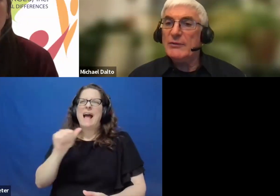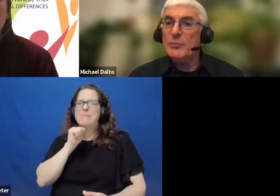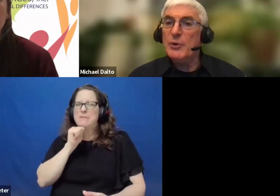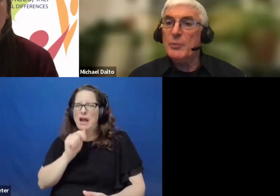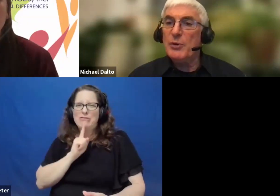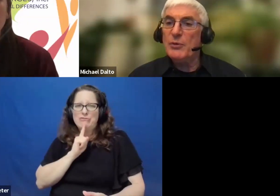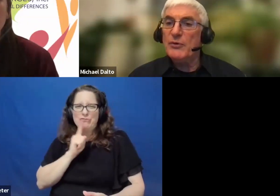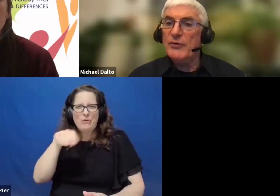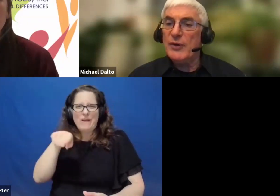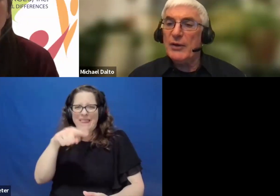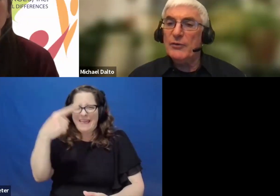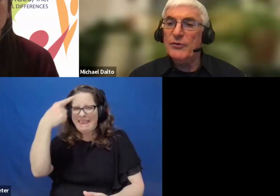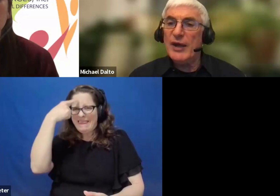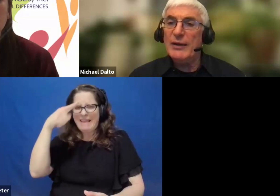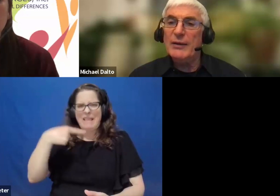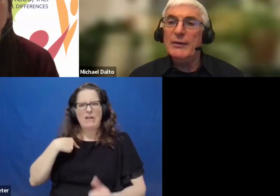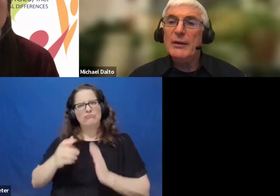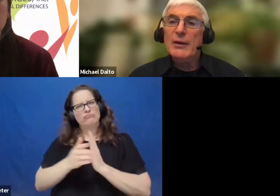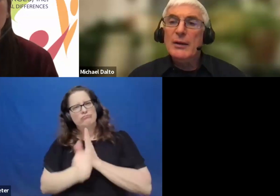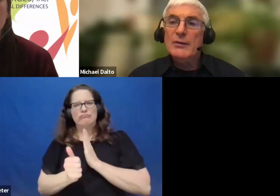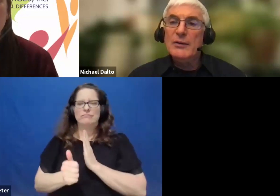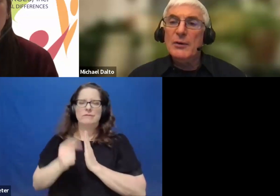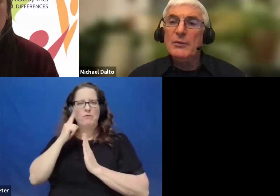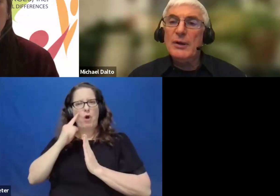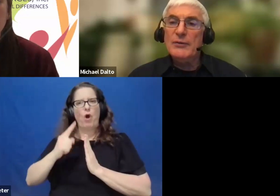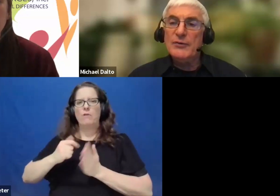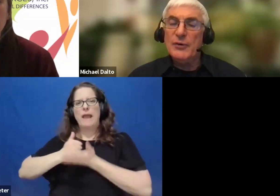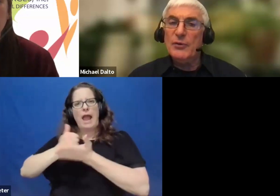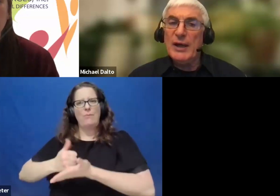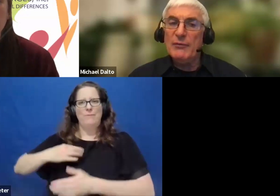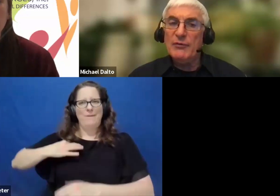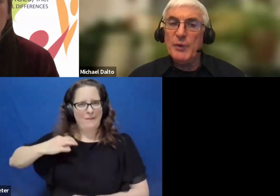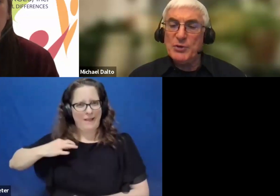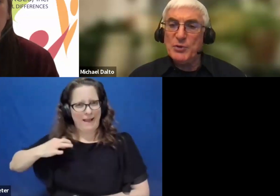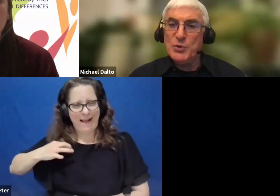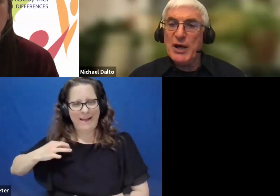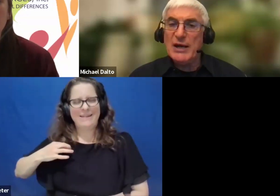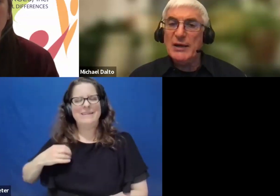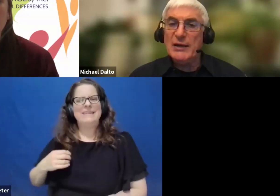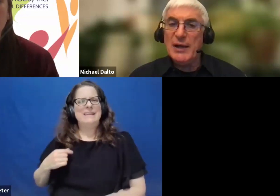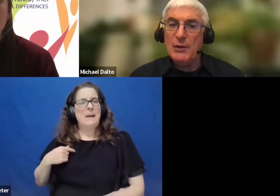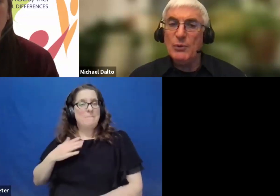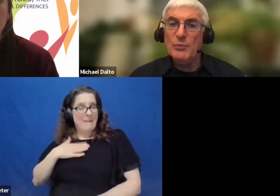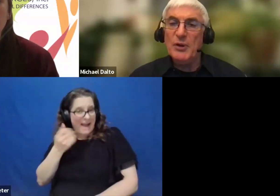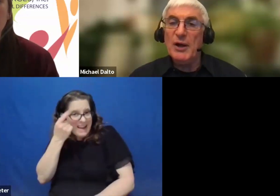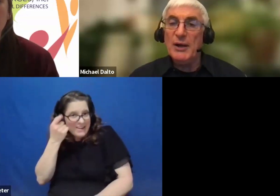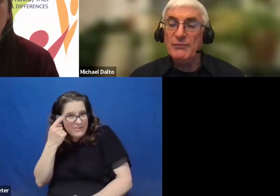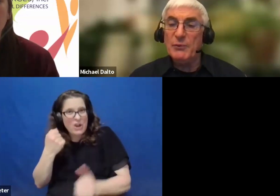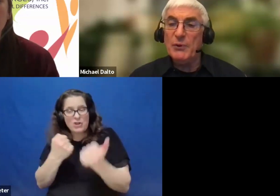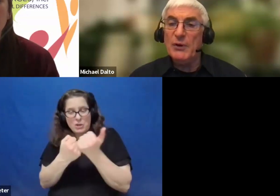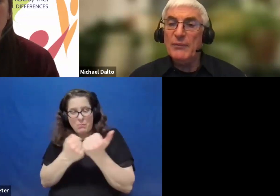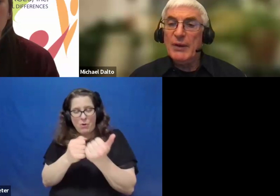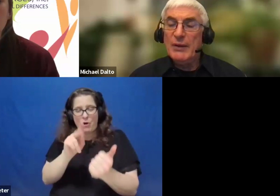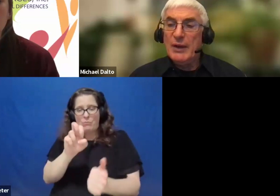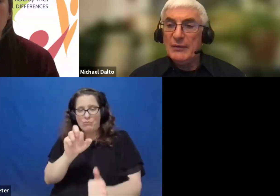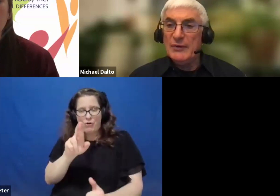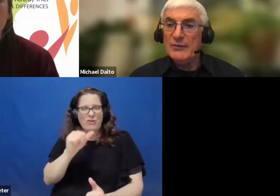that. Support brokers, as I understand it, don't necessarily have special training in how to apply